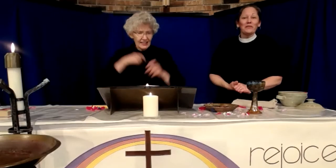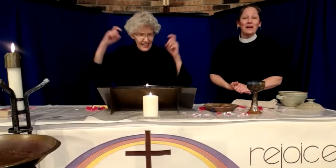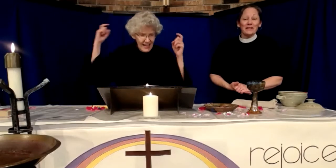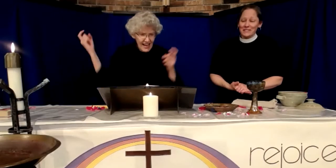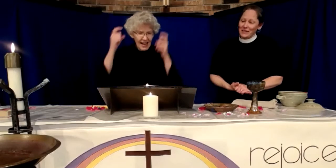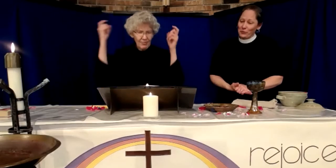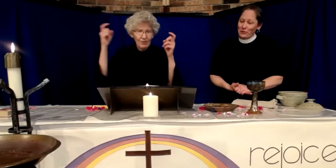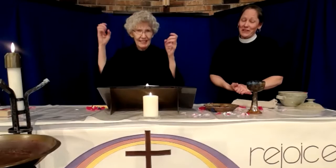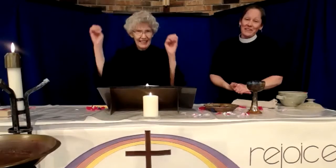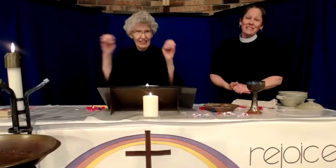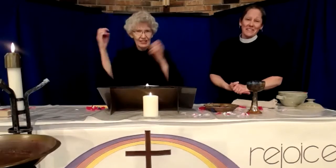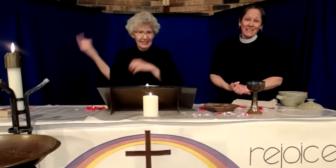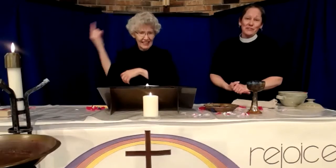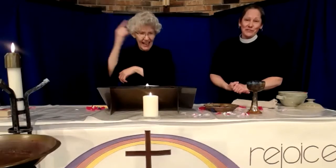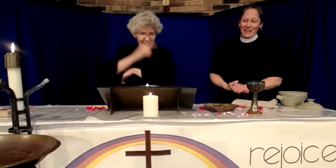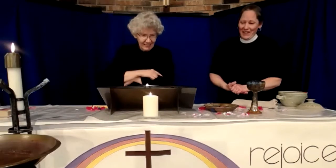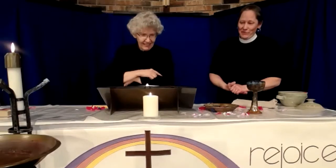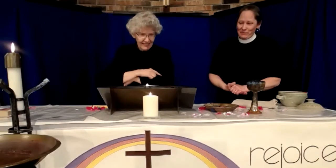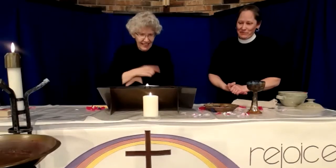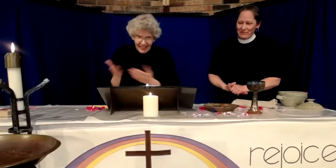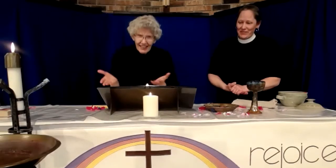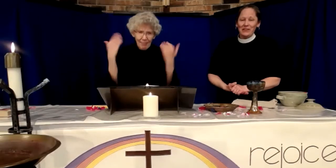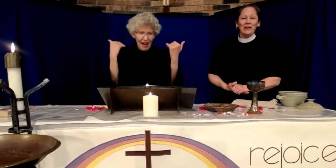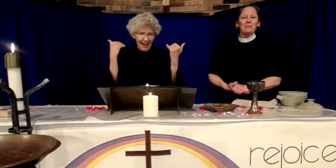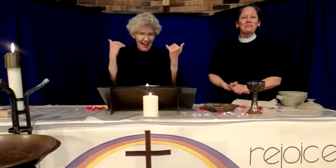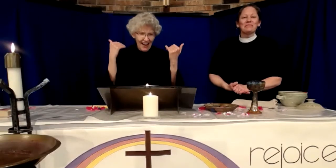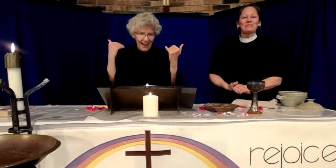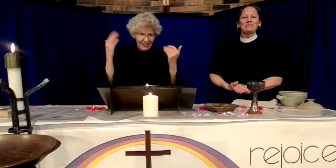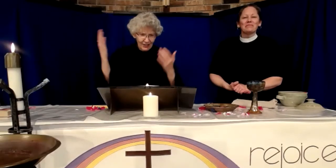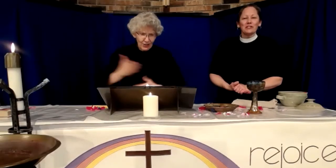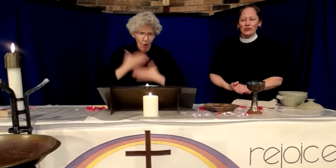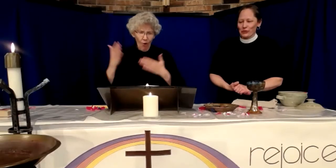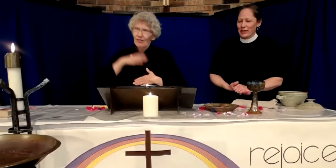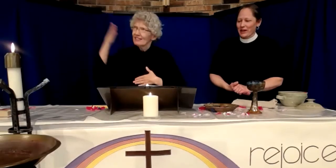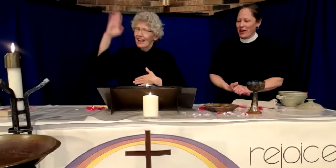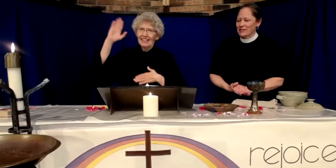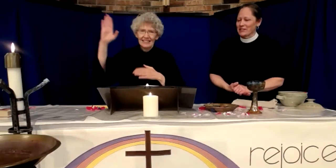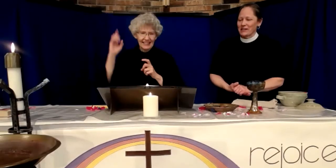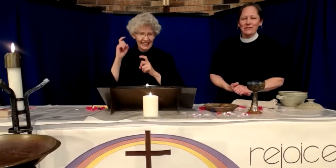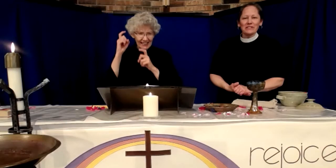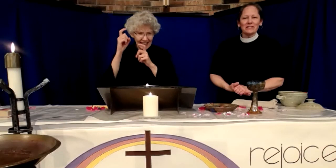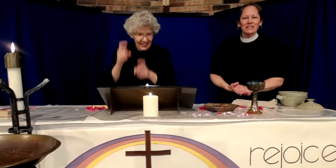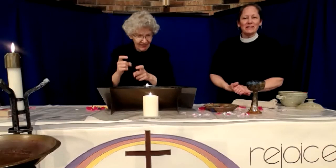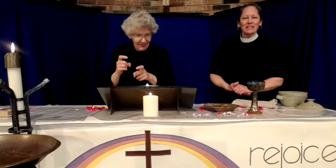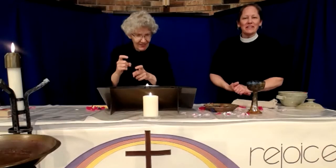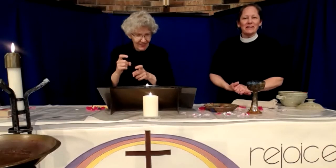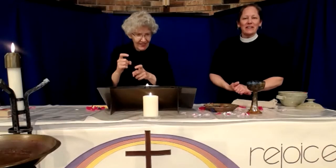Now, let us celebrate this Easter day. Come, enjoy God's gifts